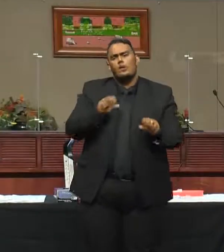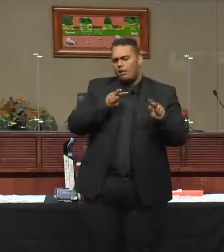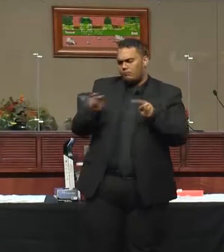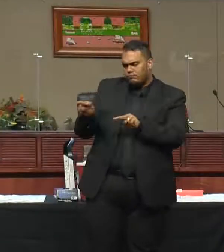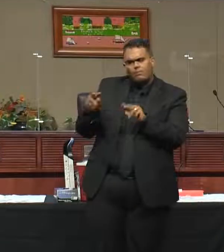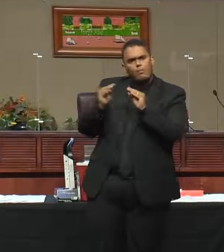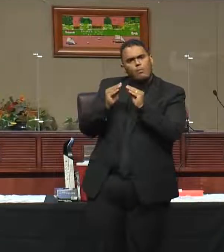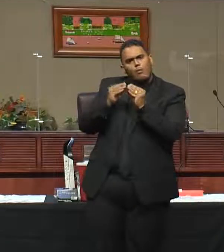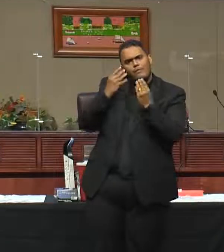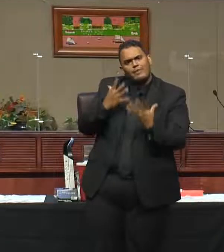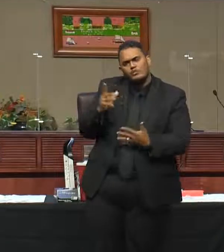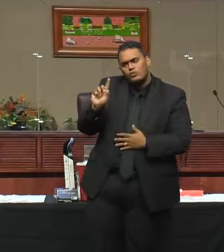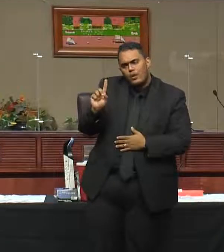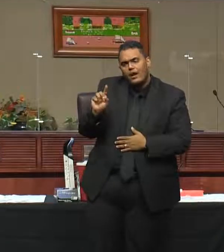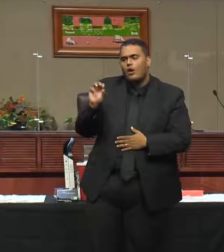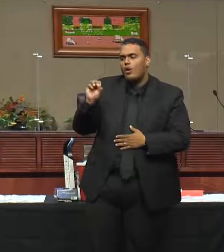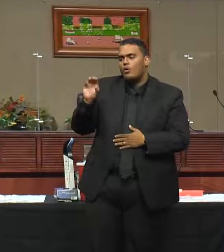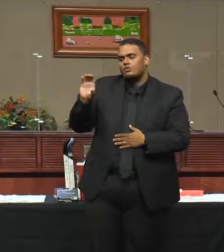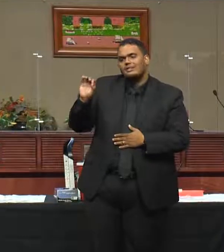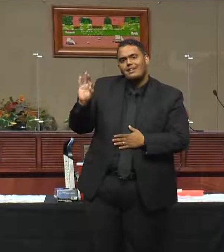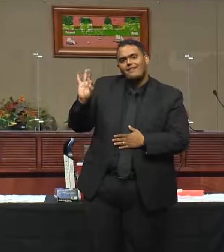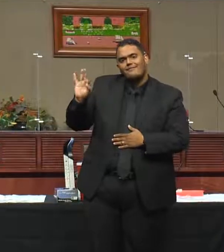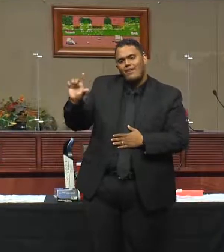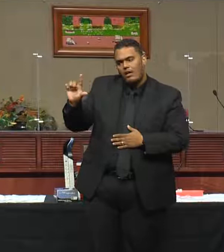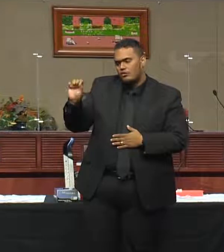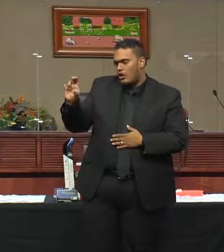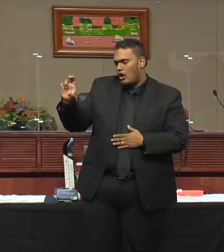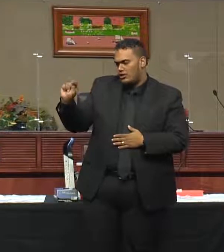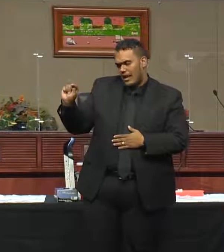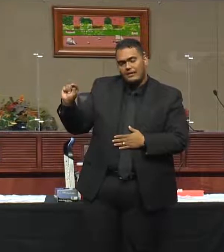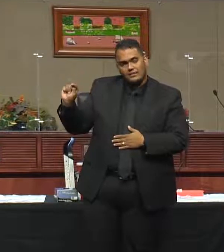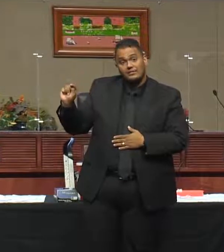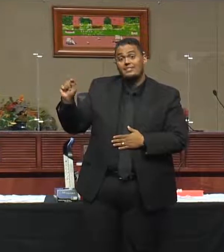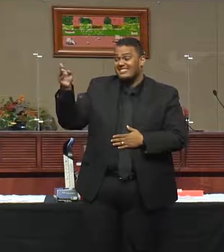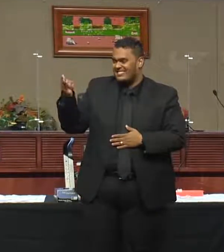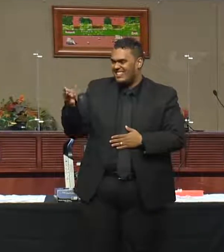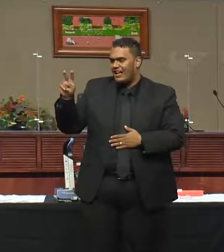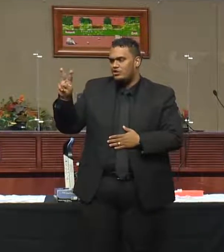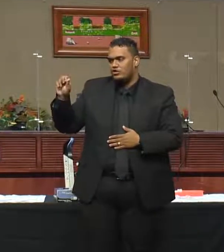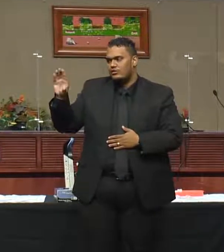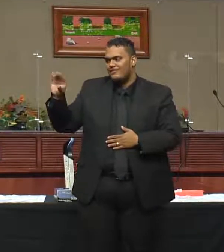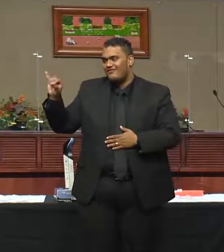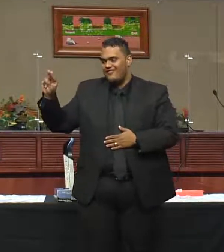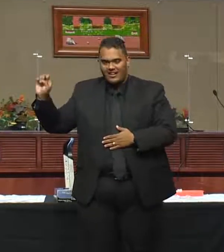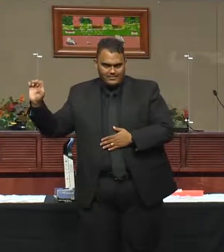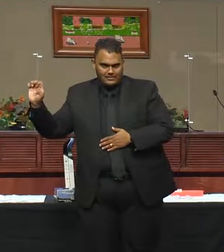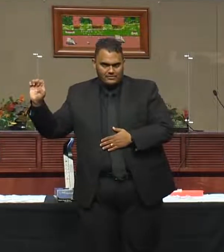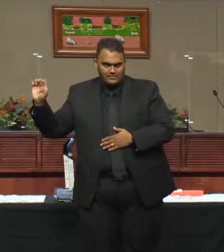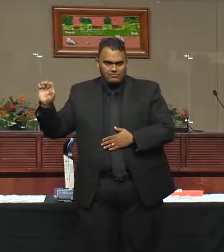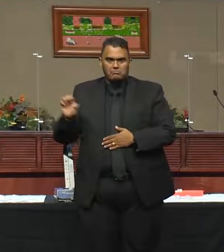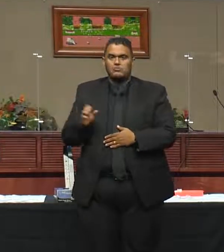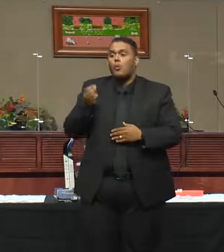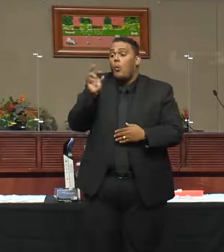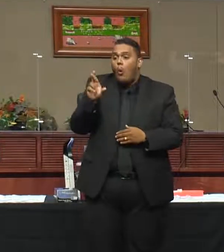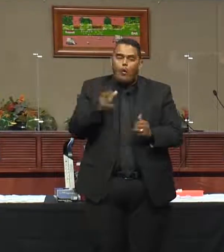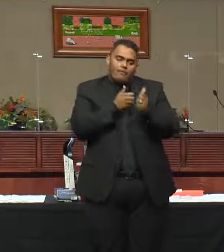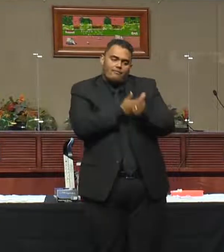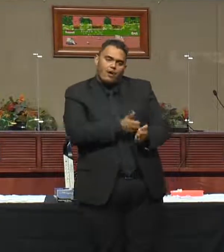ocfl.net/vaccine to sign up for alerts when appointments open up again, or follow Orange County government on social